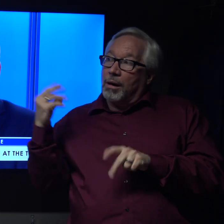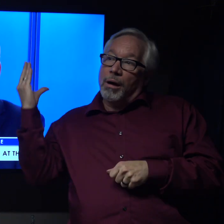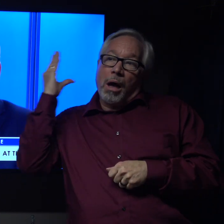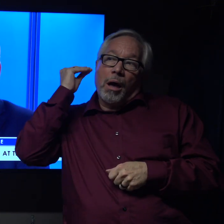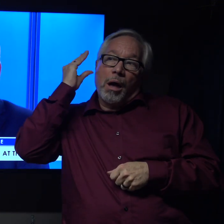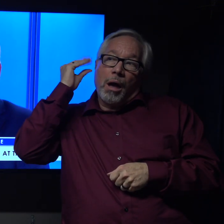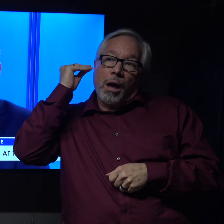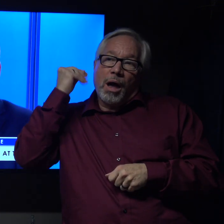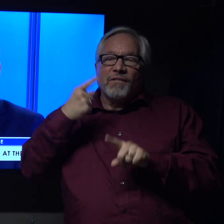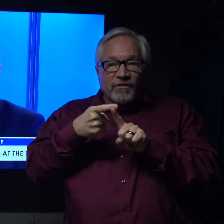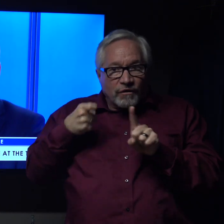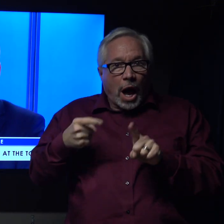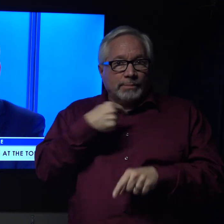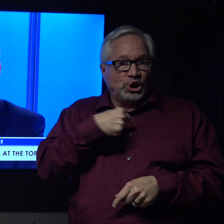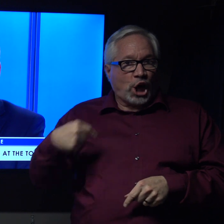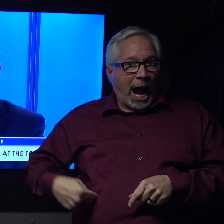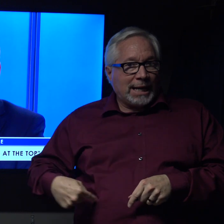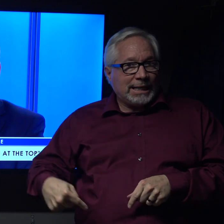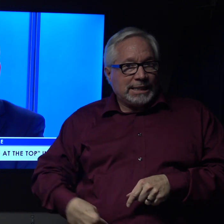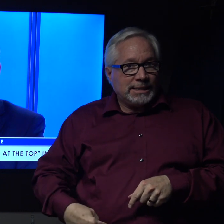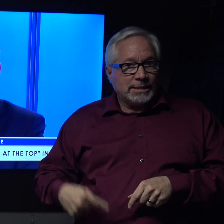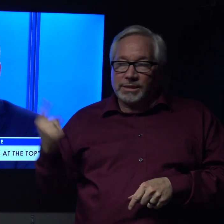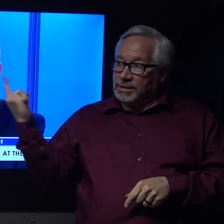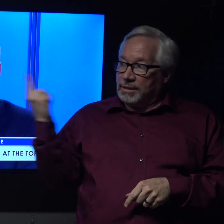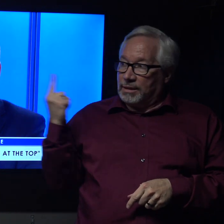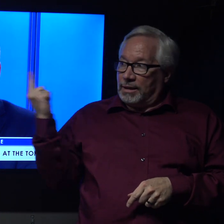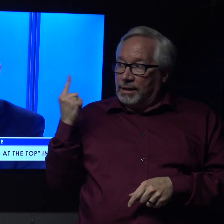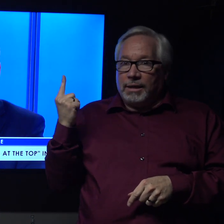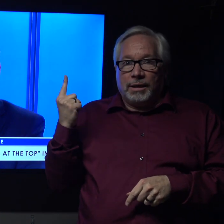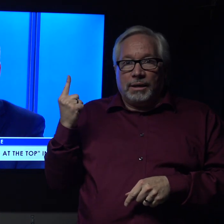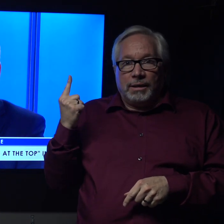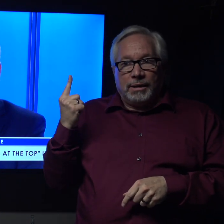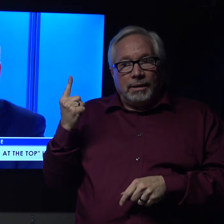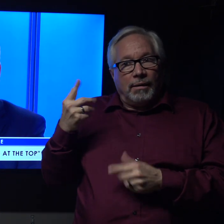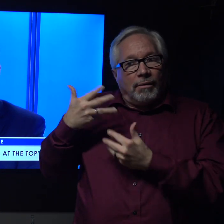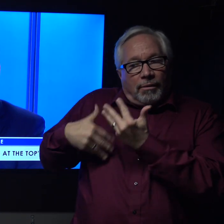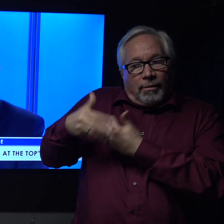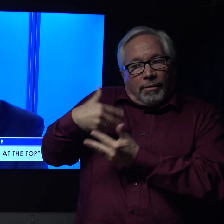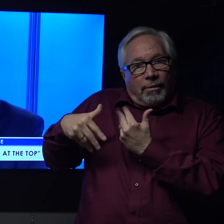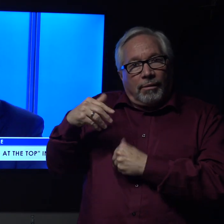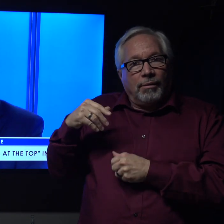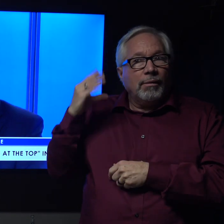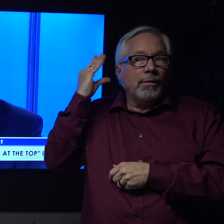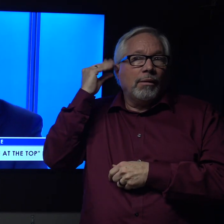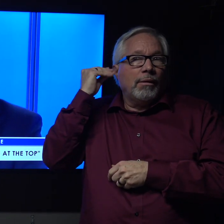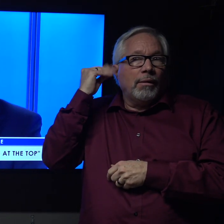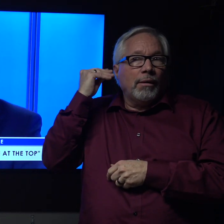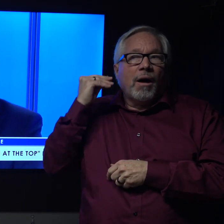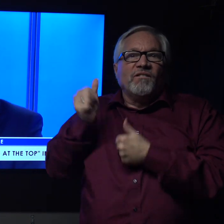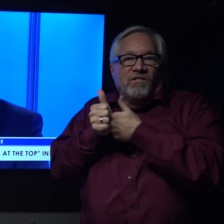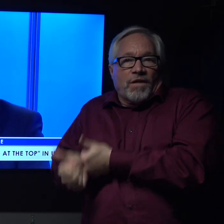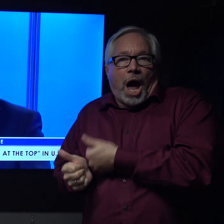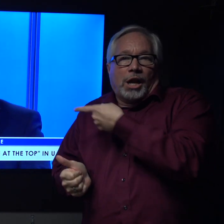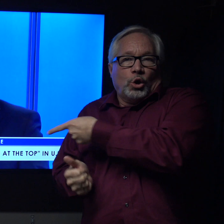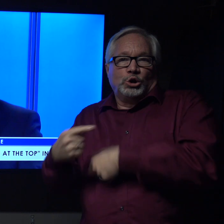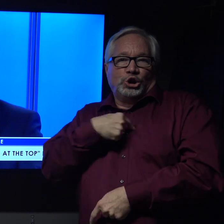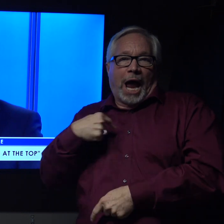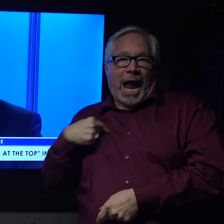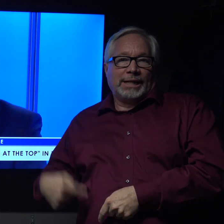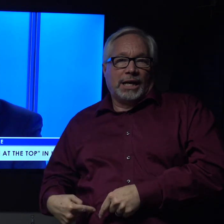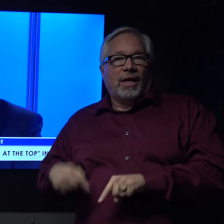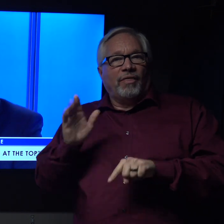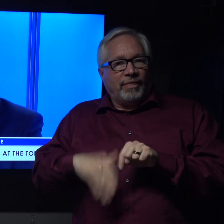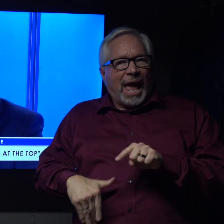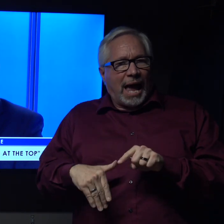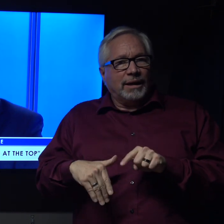goes on to say, those people are at the top of America's core inner circle of power and influence. At one point, he even talks about an